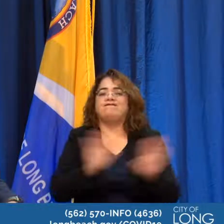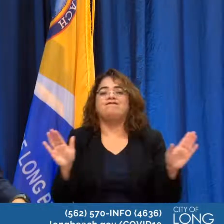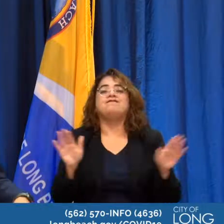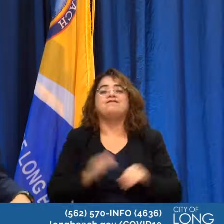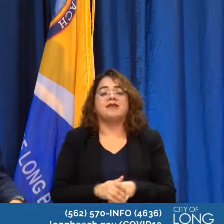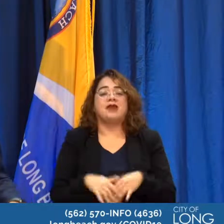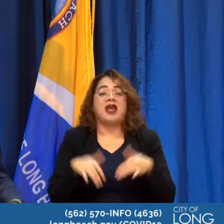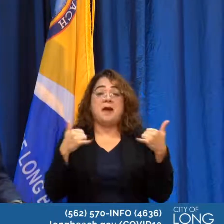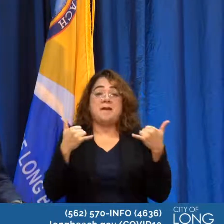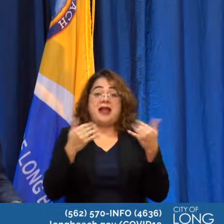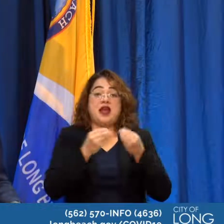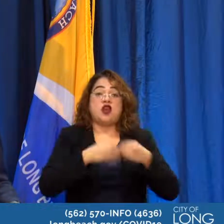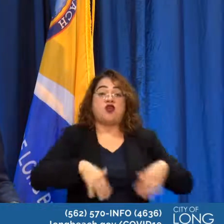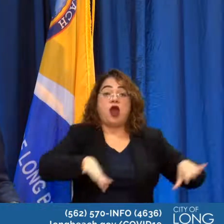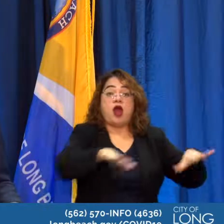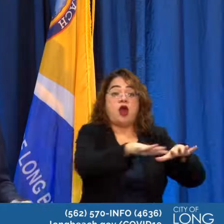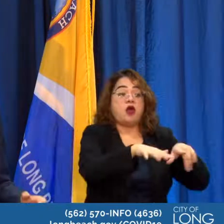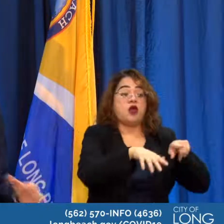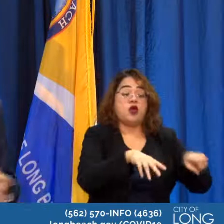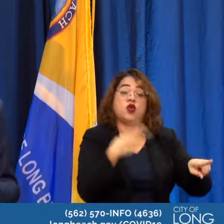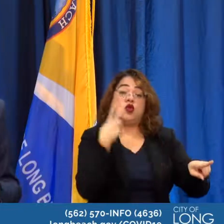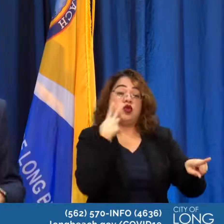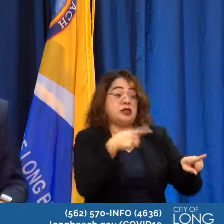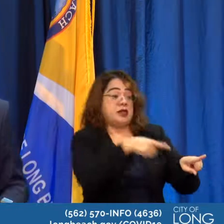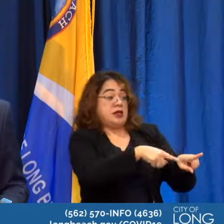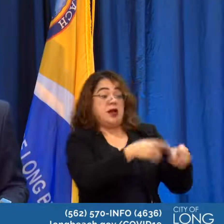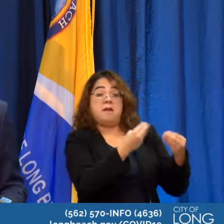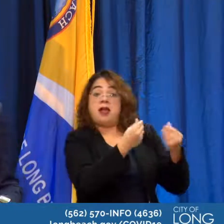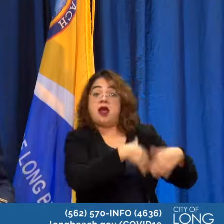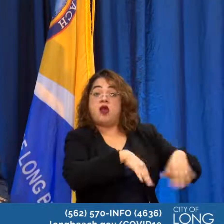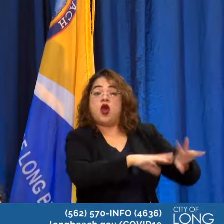now playground use to 2 families at once.